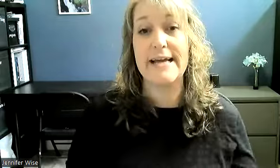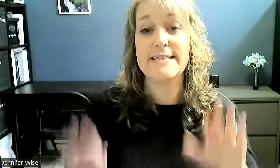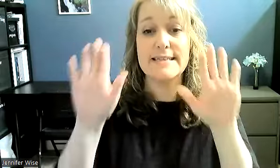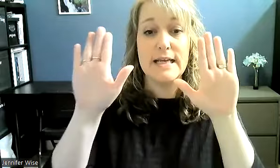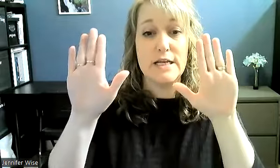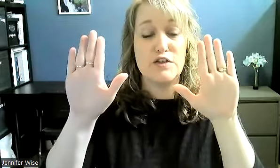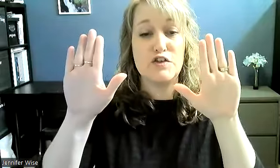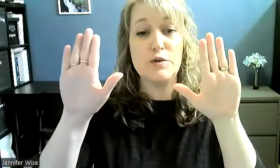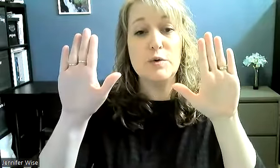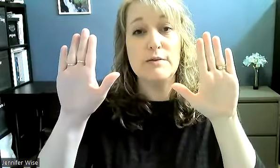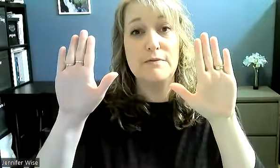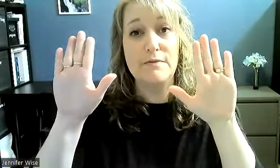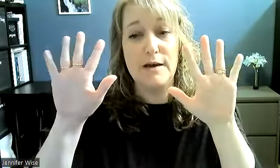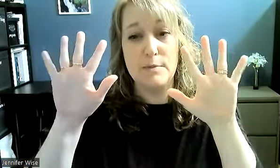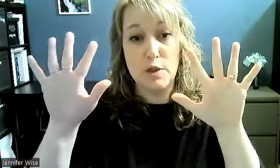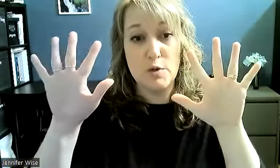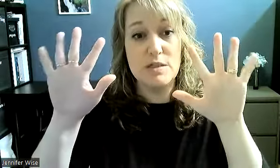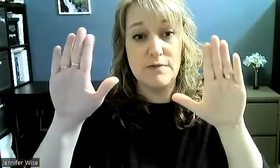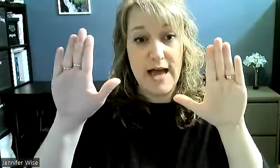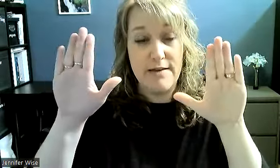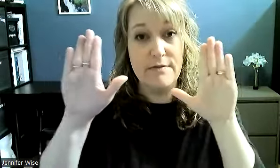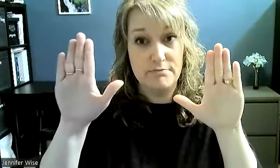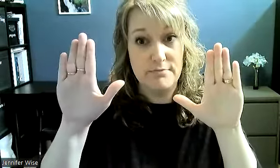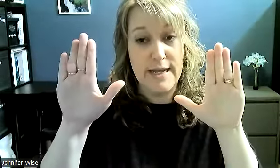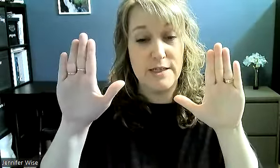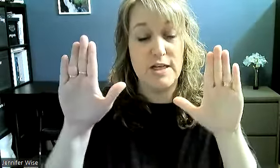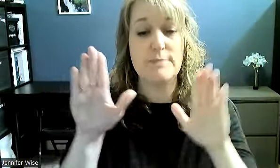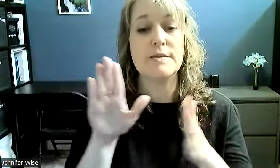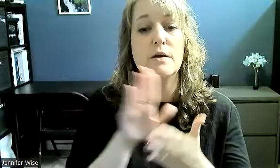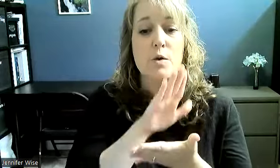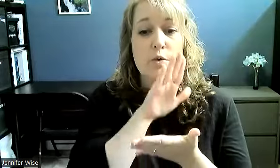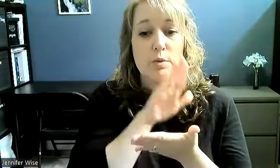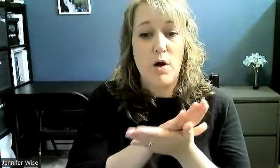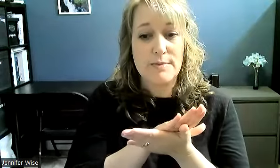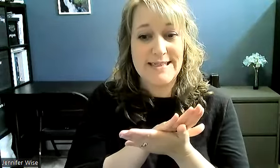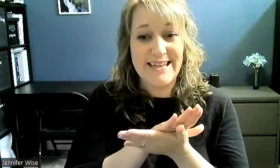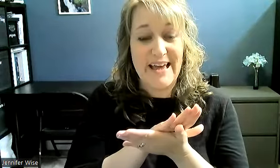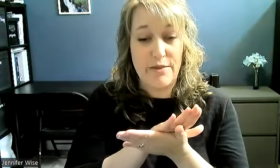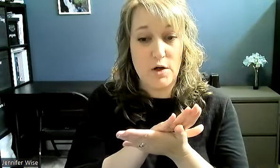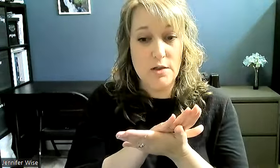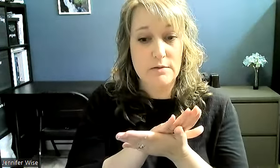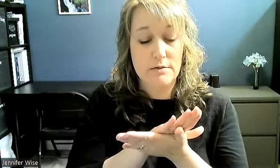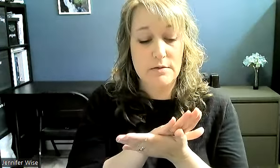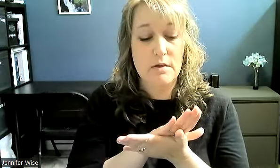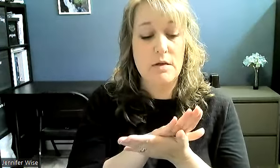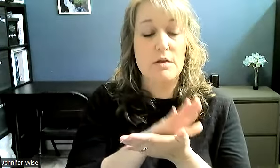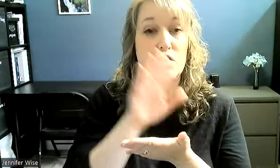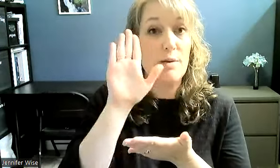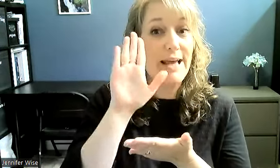Nice is two closed 5 hand shapes with your palms together. Dominant hand